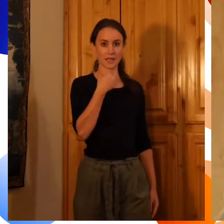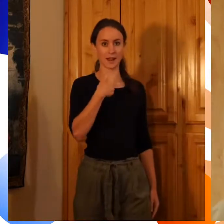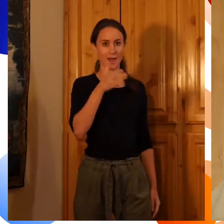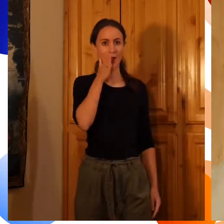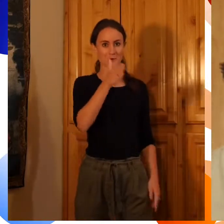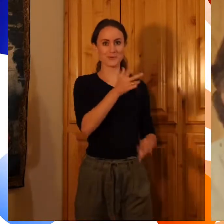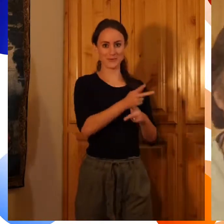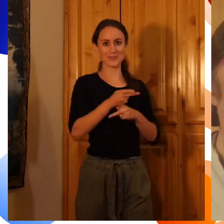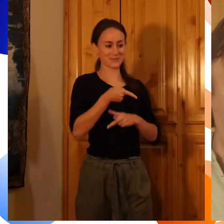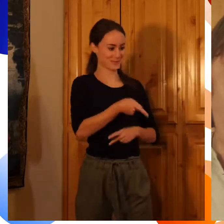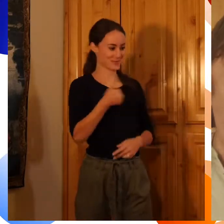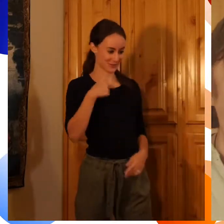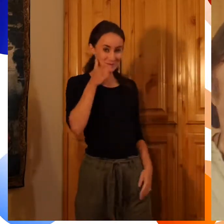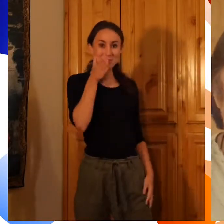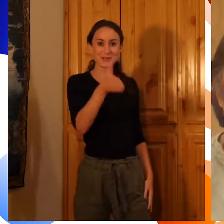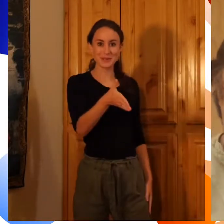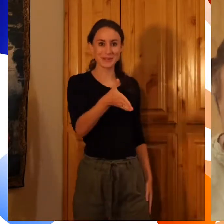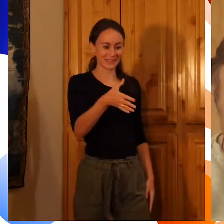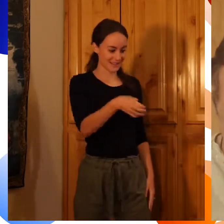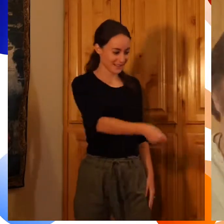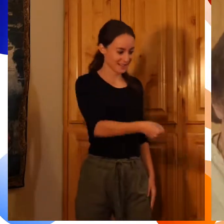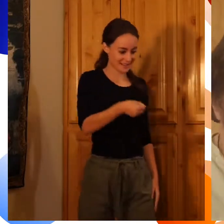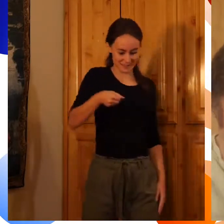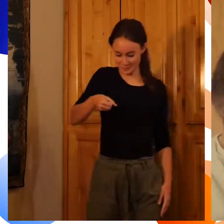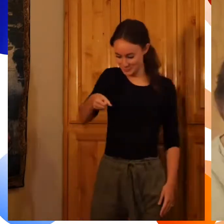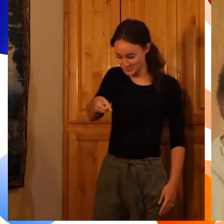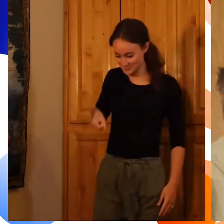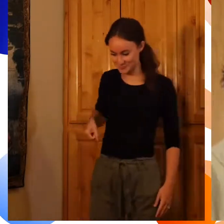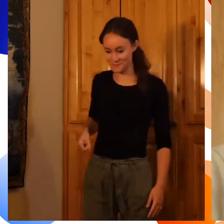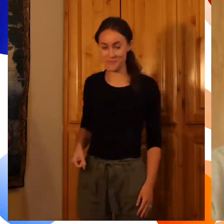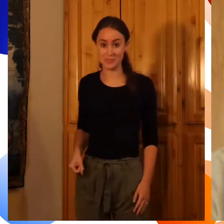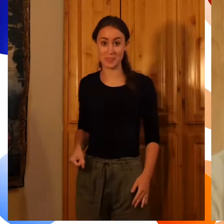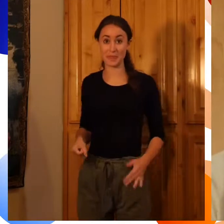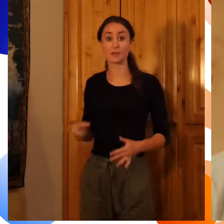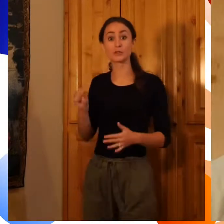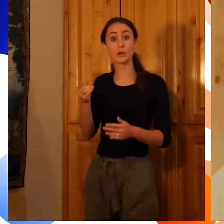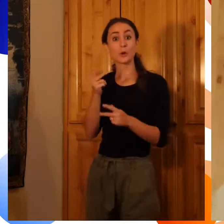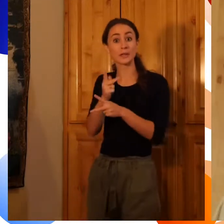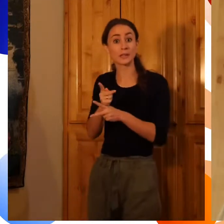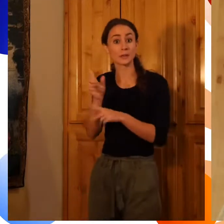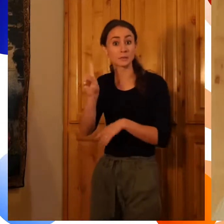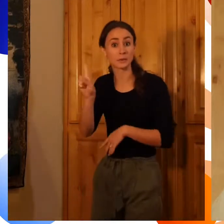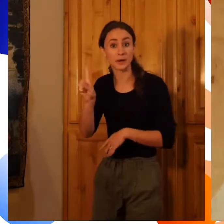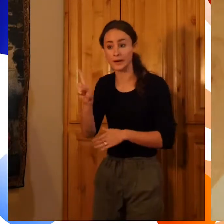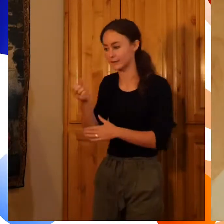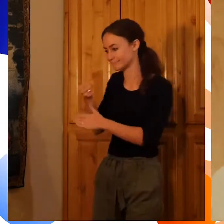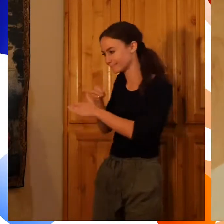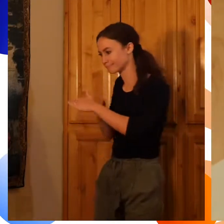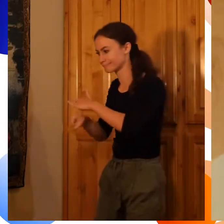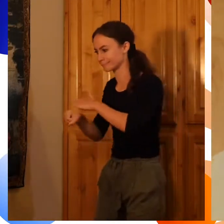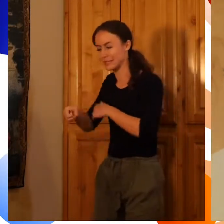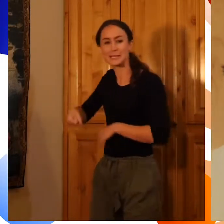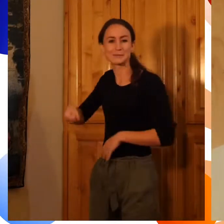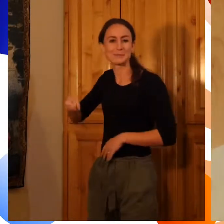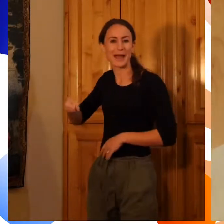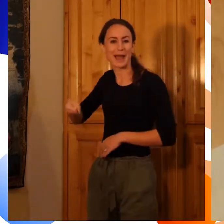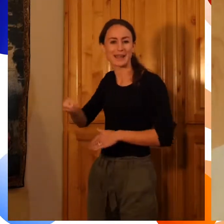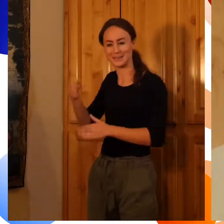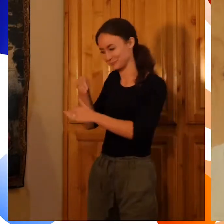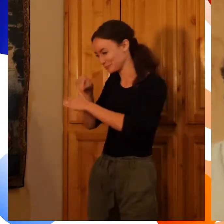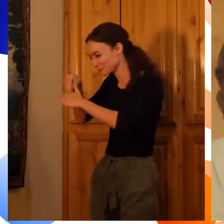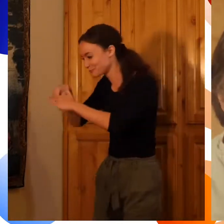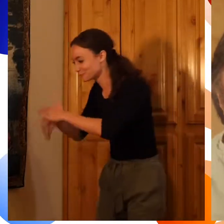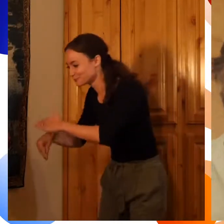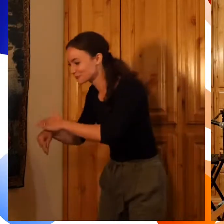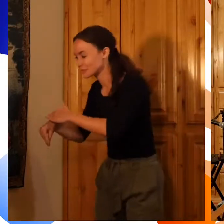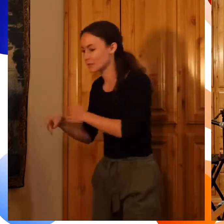flute into a pack on his handcart to keep it safe. And that day he figured he'd better go into the little town of